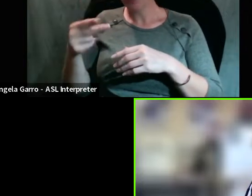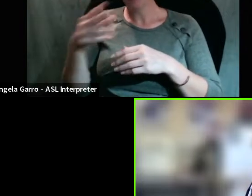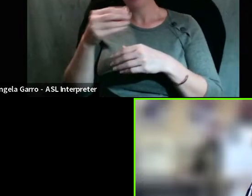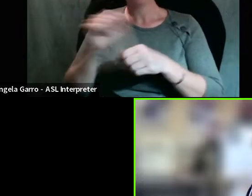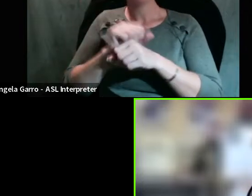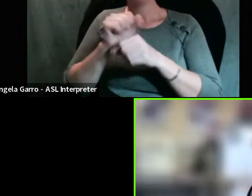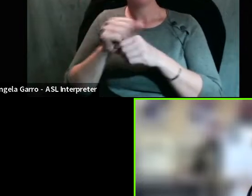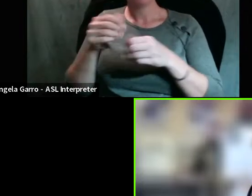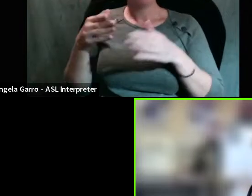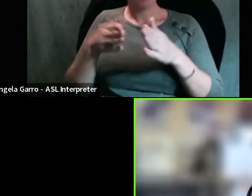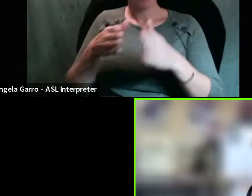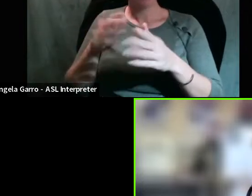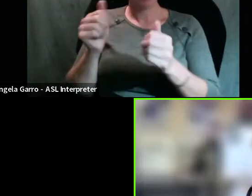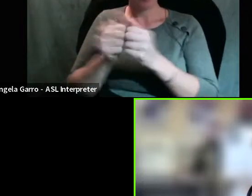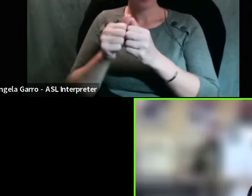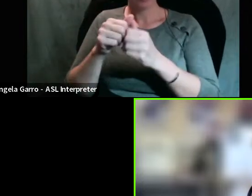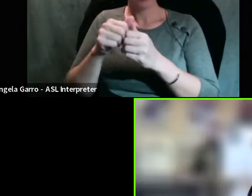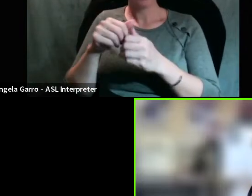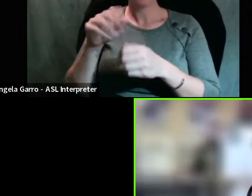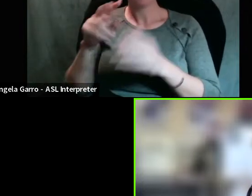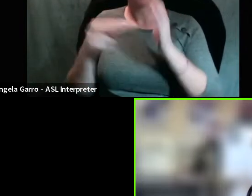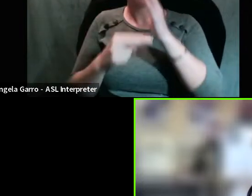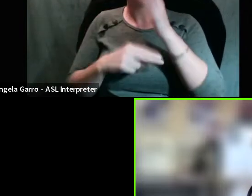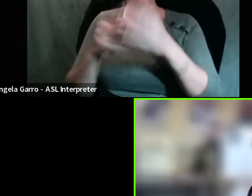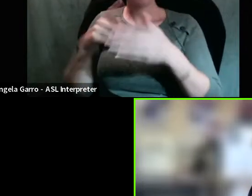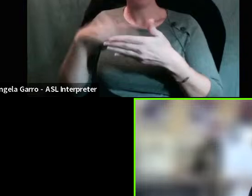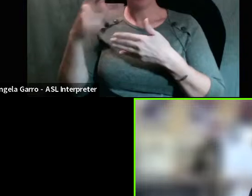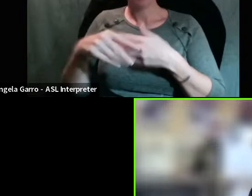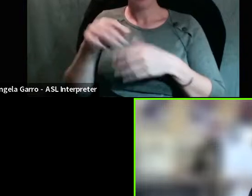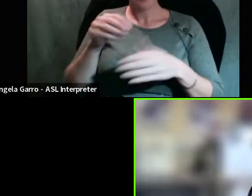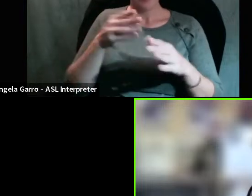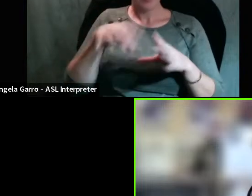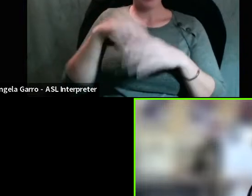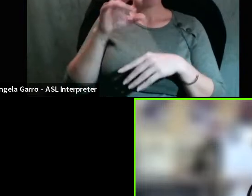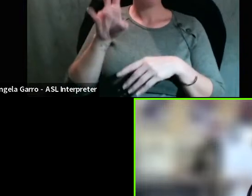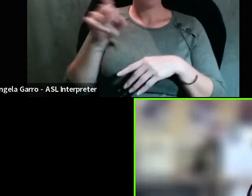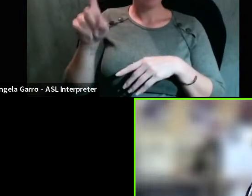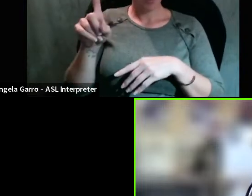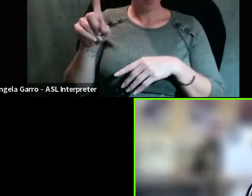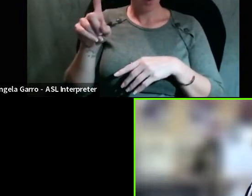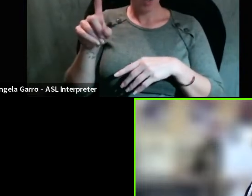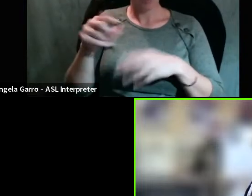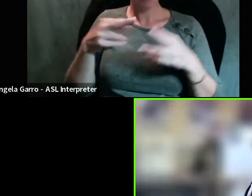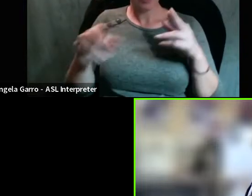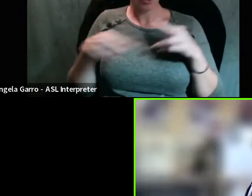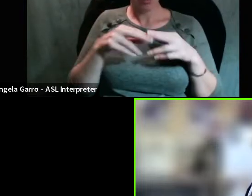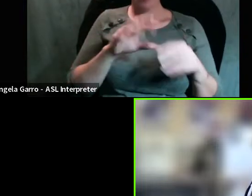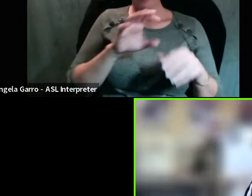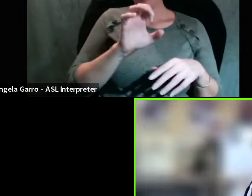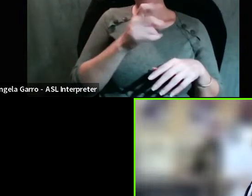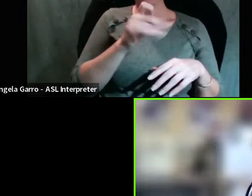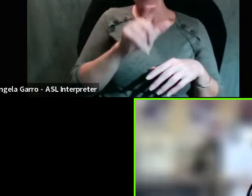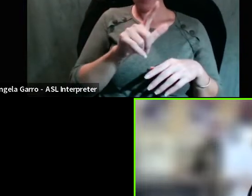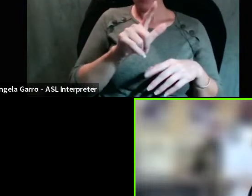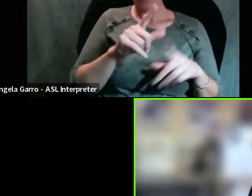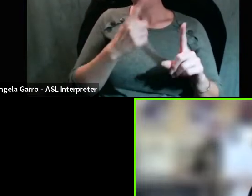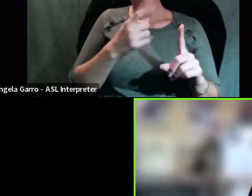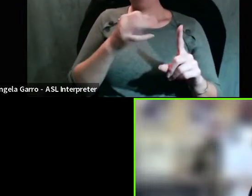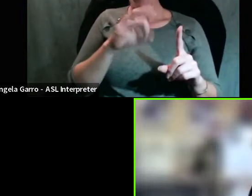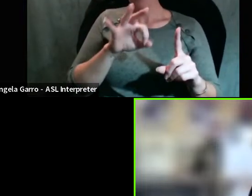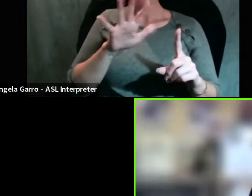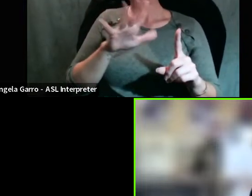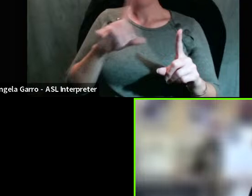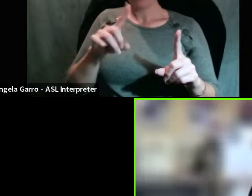programs. Out of 71 regional consortia, Excel, which is our consortia, was one of 51 invited